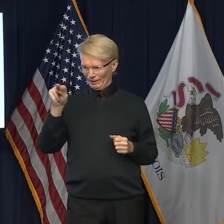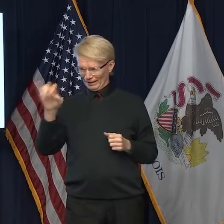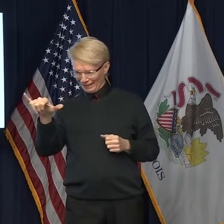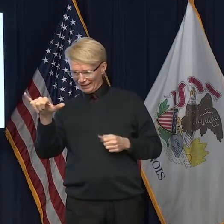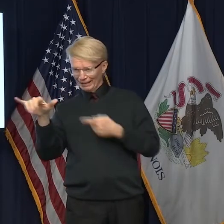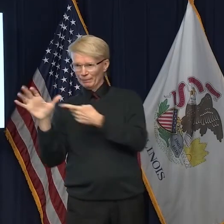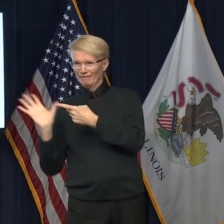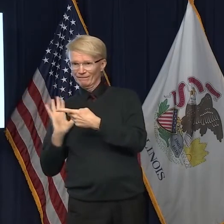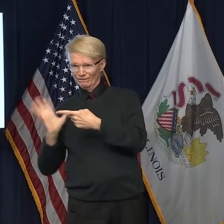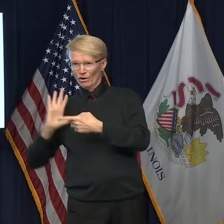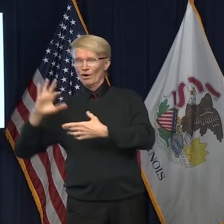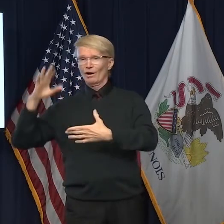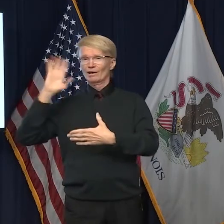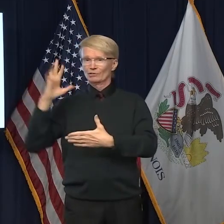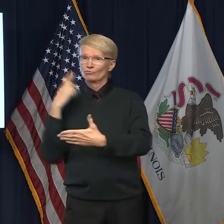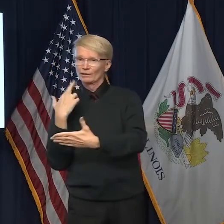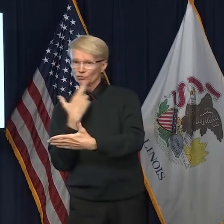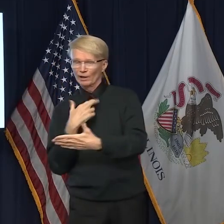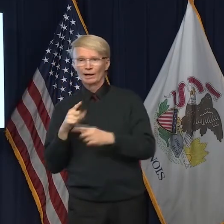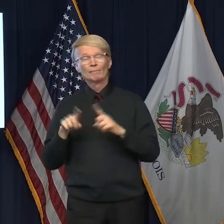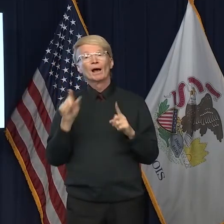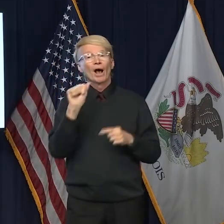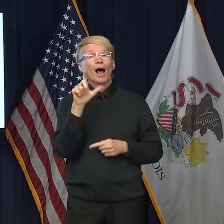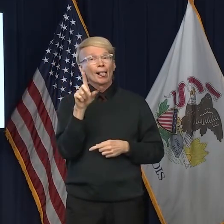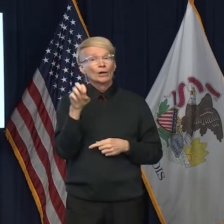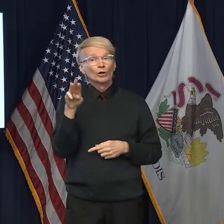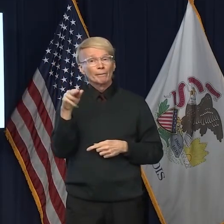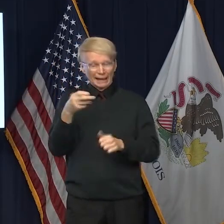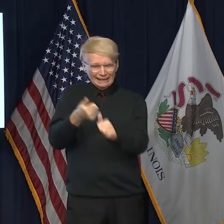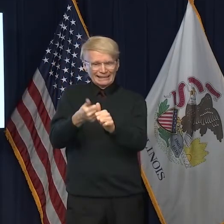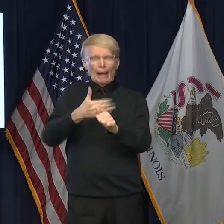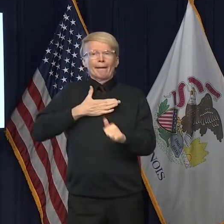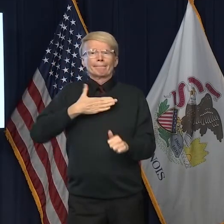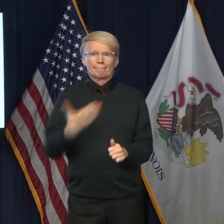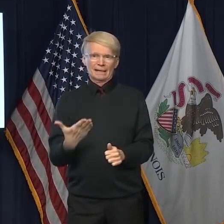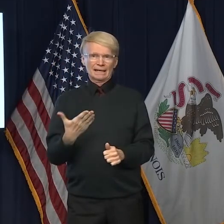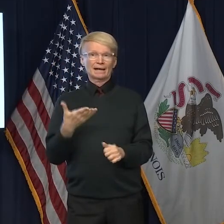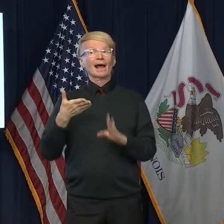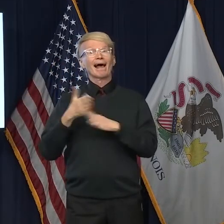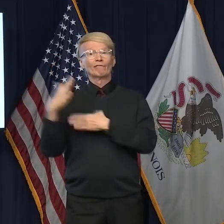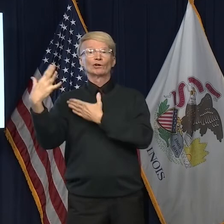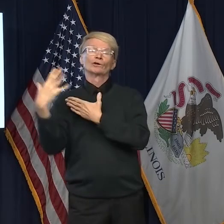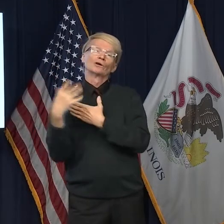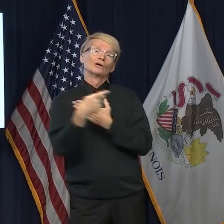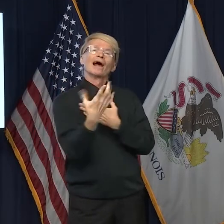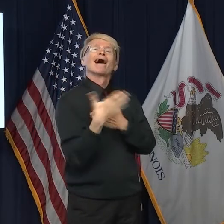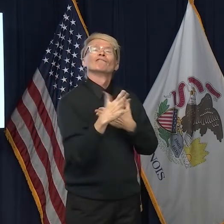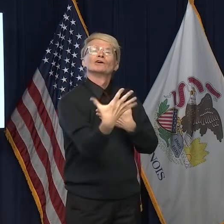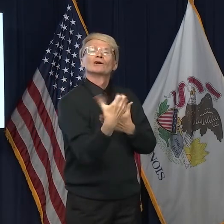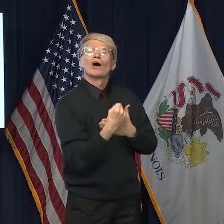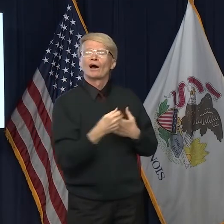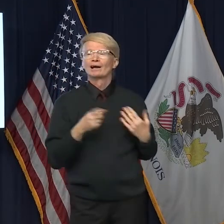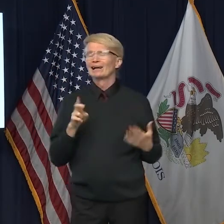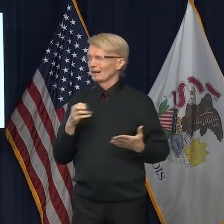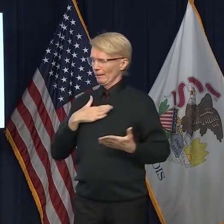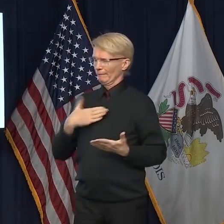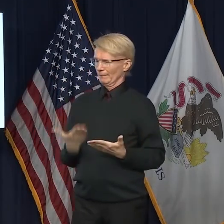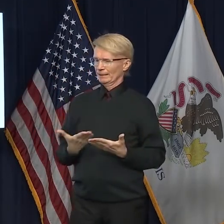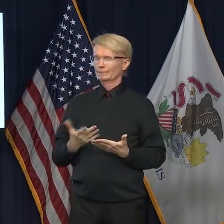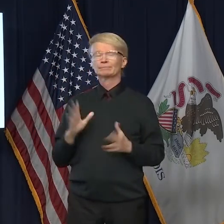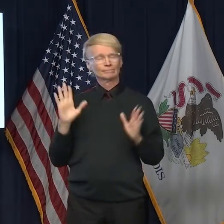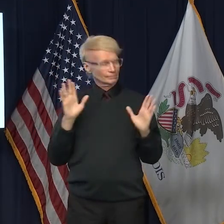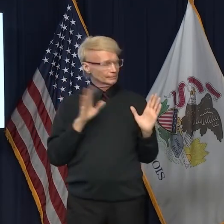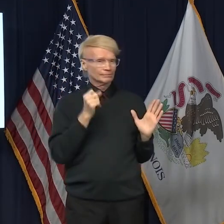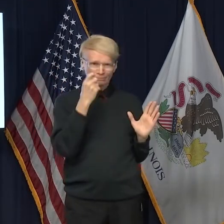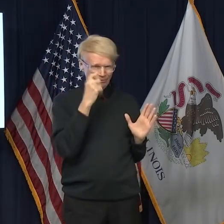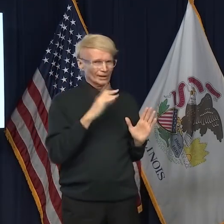The alderman admitted that he shouldn't have done After he it. got caught. He admitted that he hadn't done it. Okay,